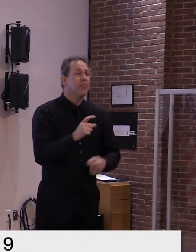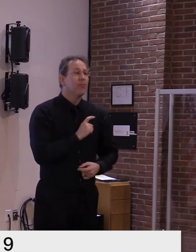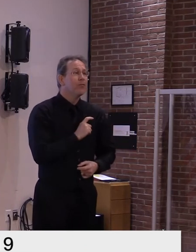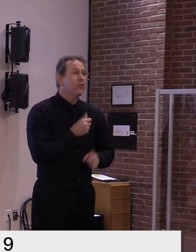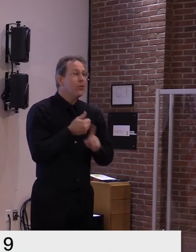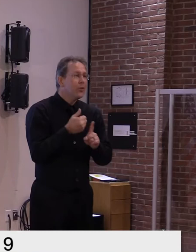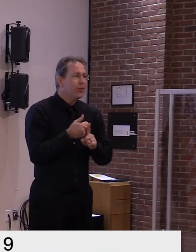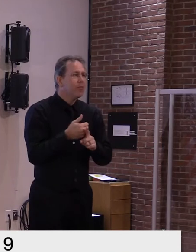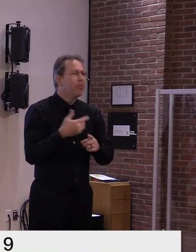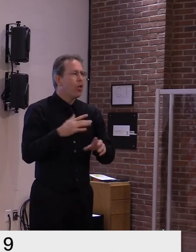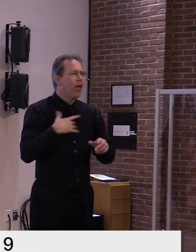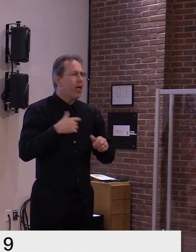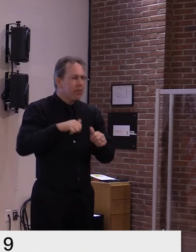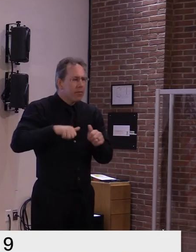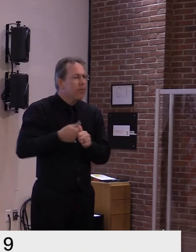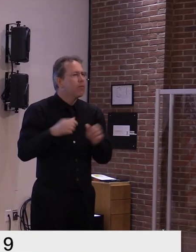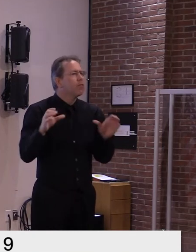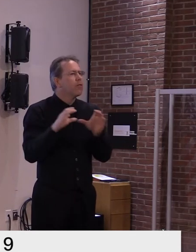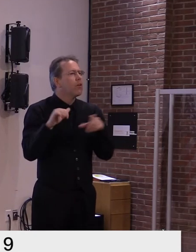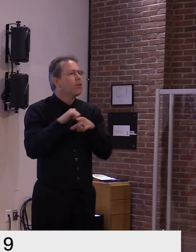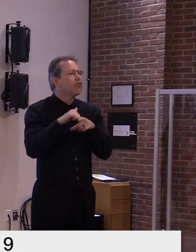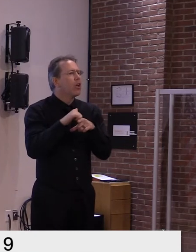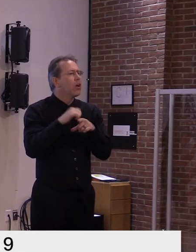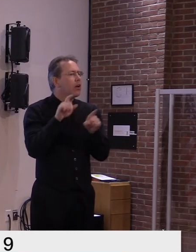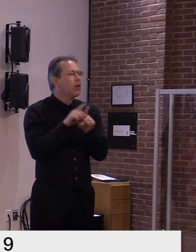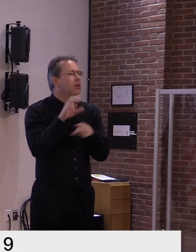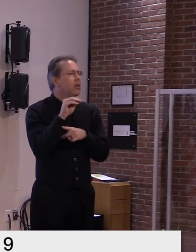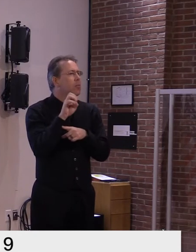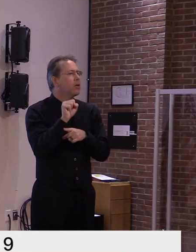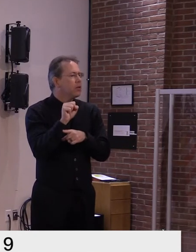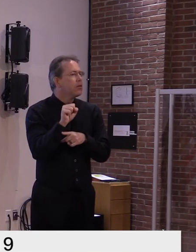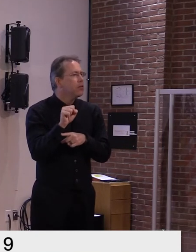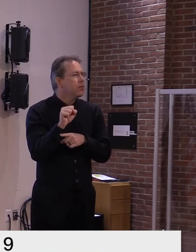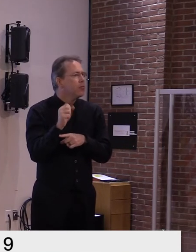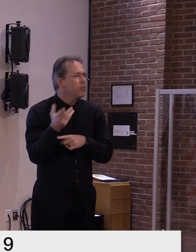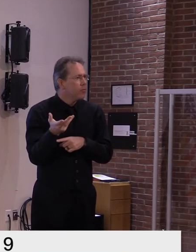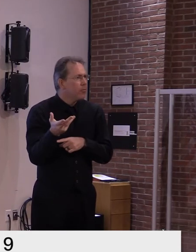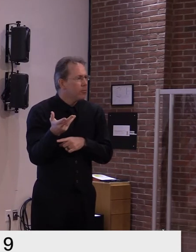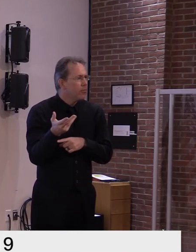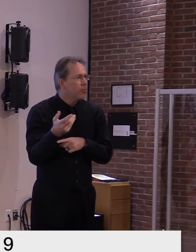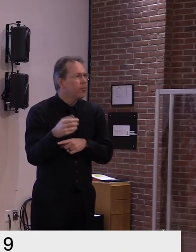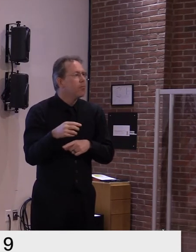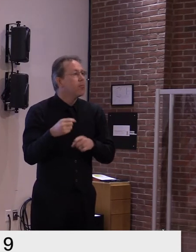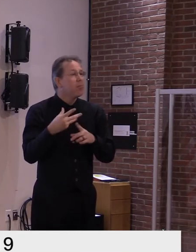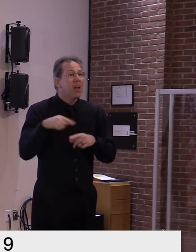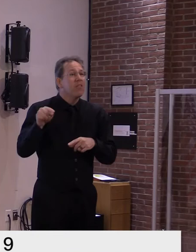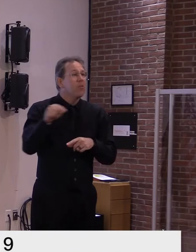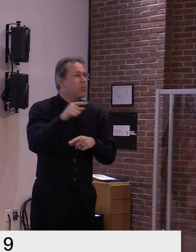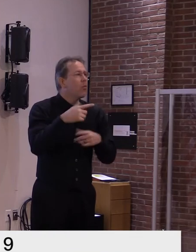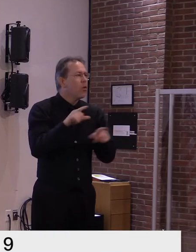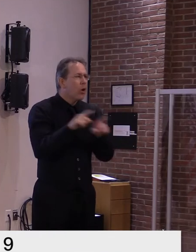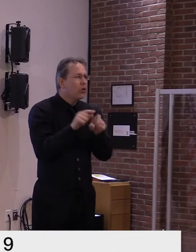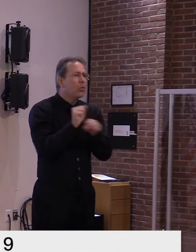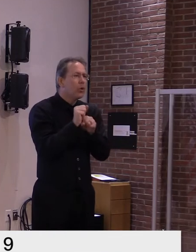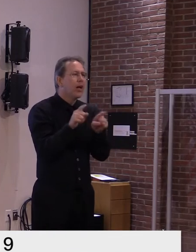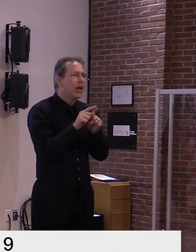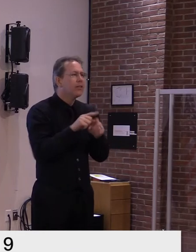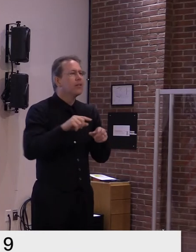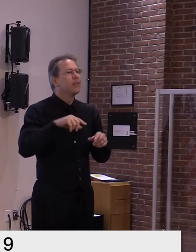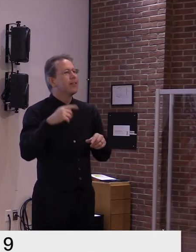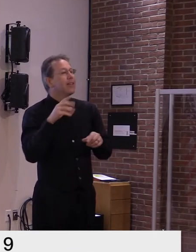and have all the certifications for that. And in many cases, they actually operate as EMS in other sort